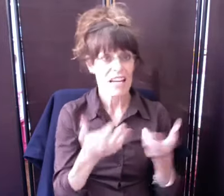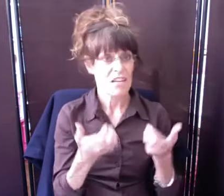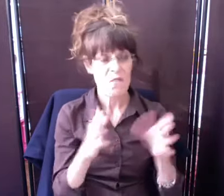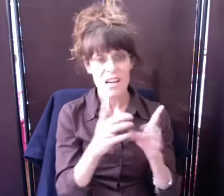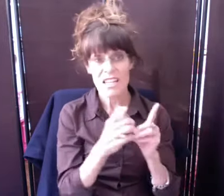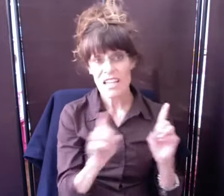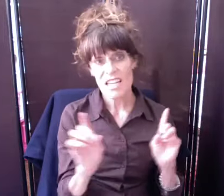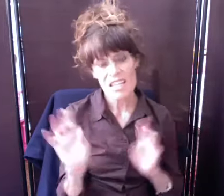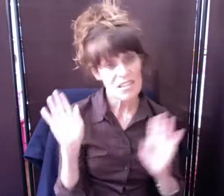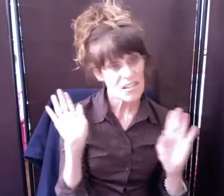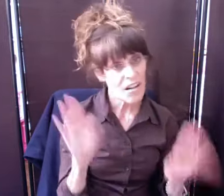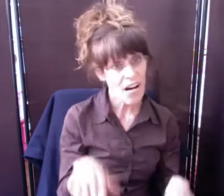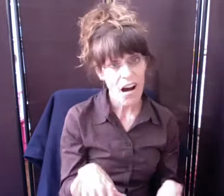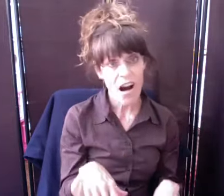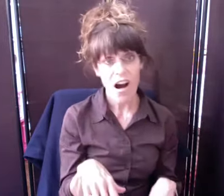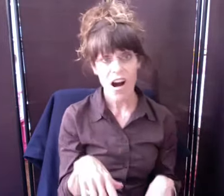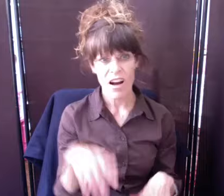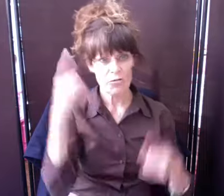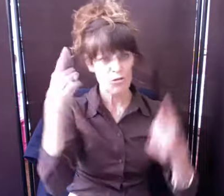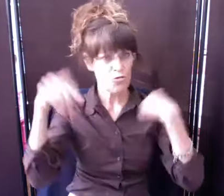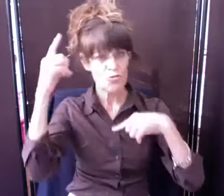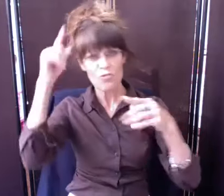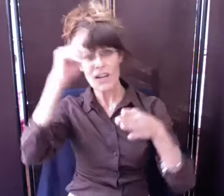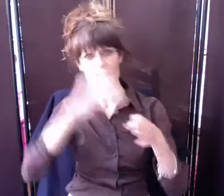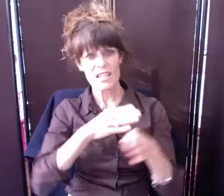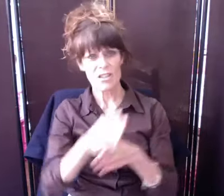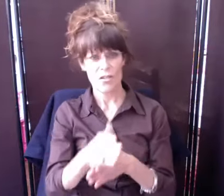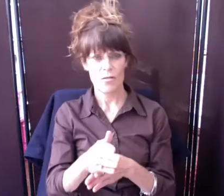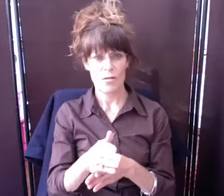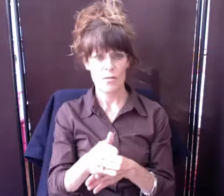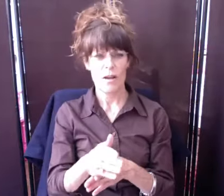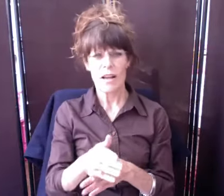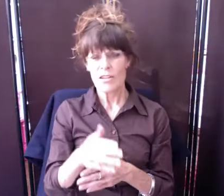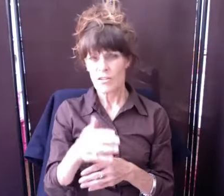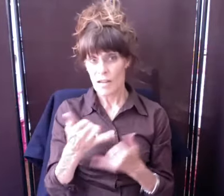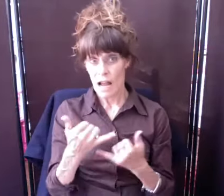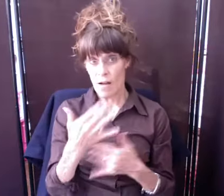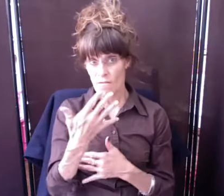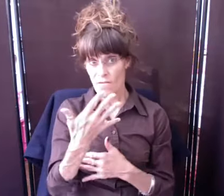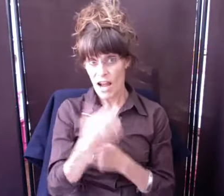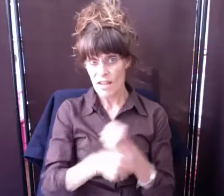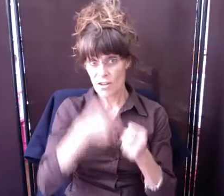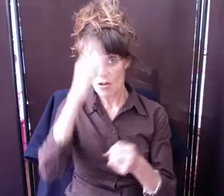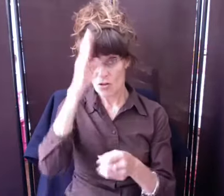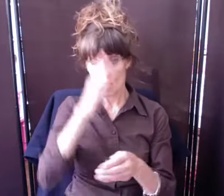lost my mind sober. And by the time I got a sponsor around 5 years sober, I was on the verge of going out.